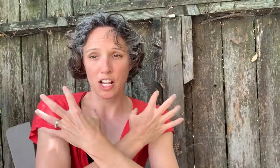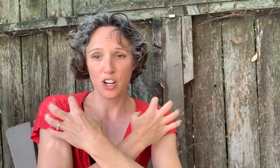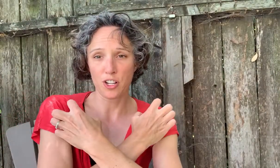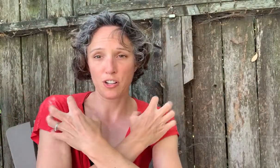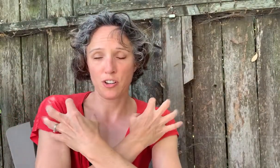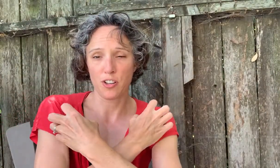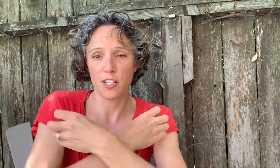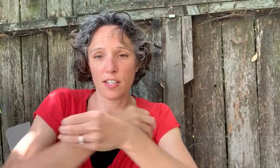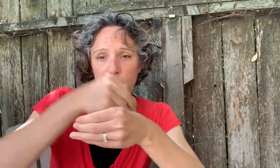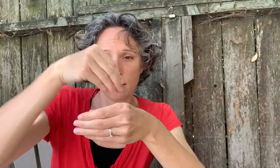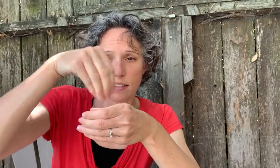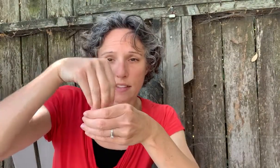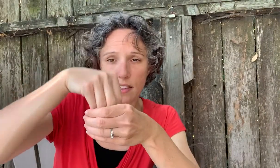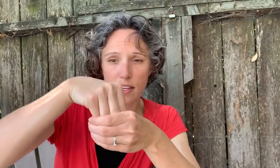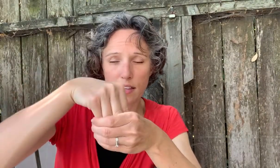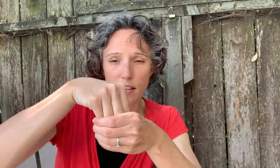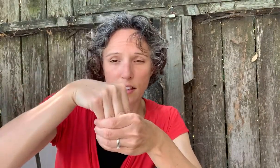Bear in